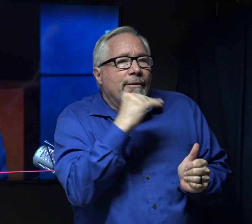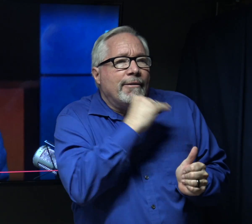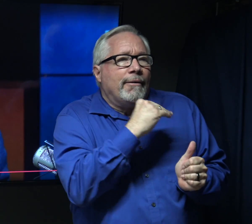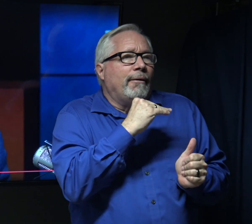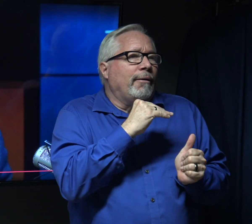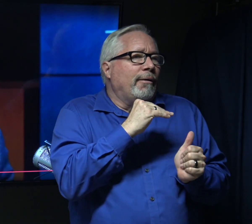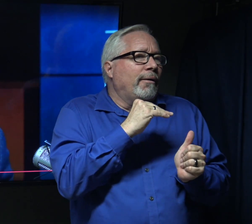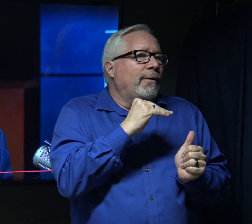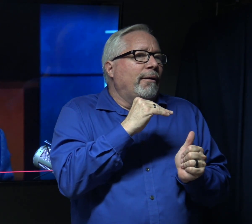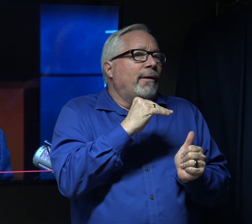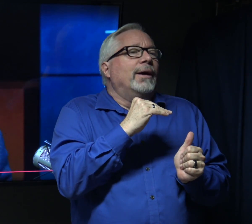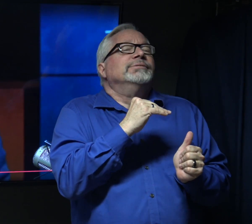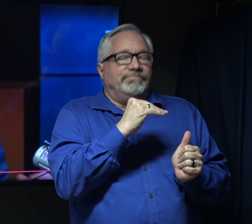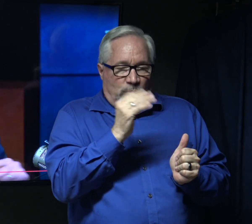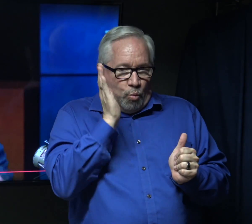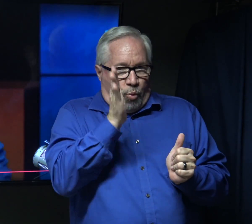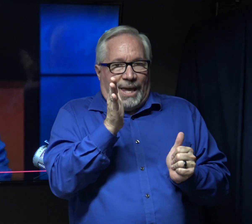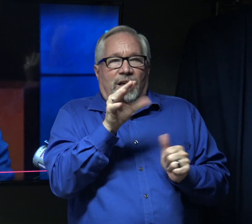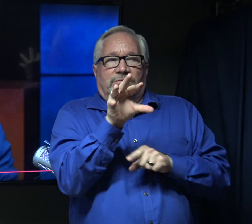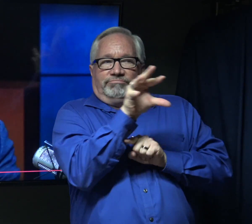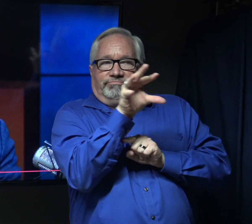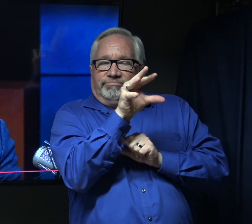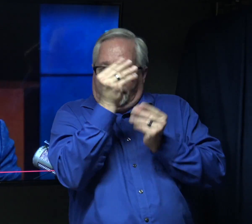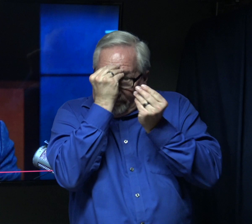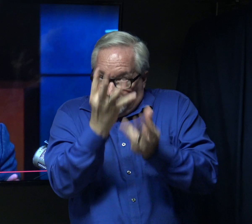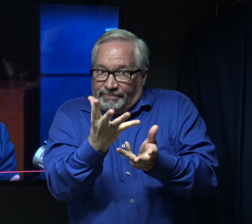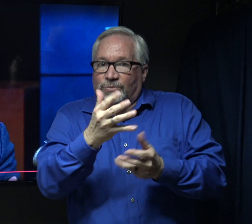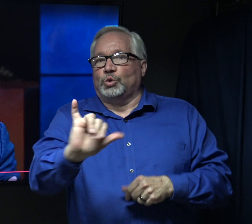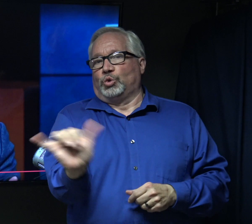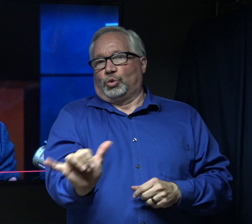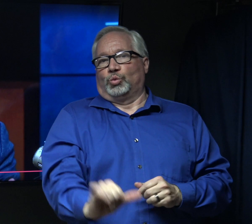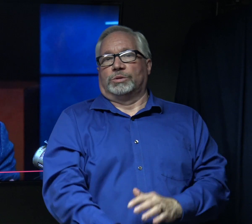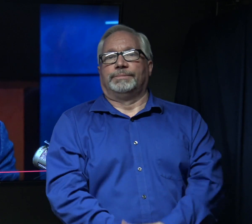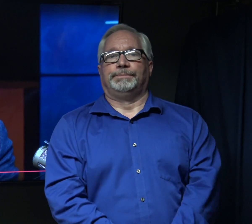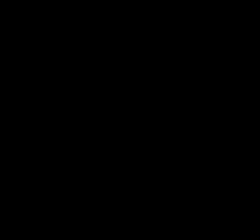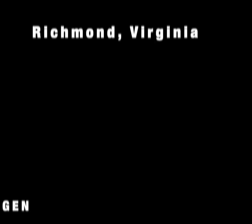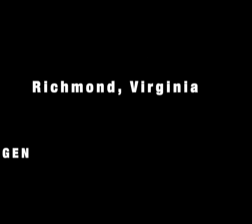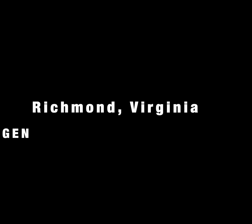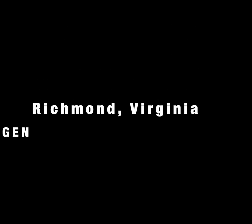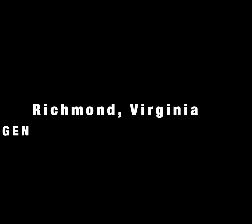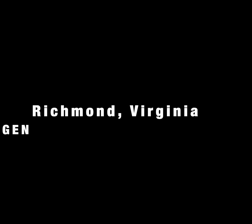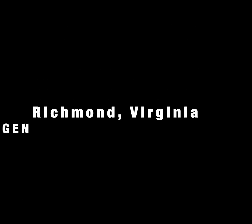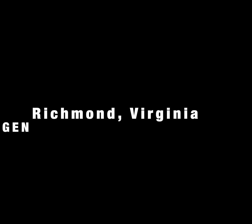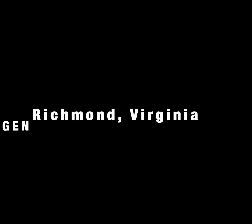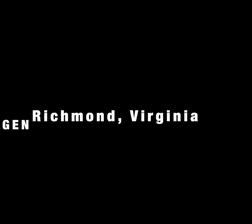President Trump wins this election, we will cover that honestly as well. The